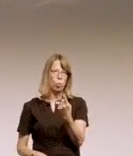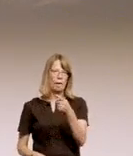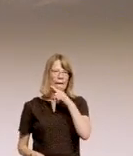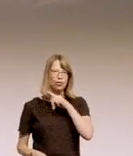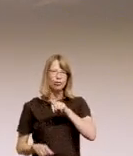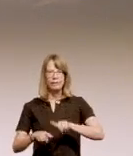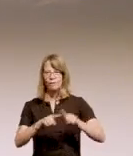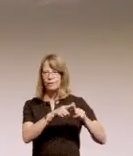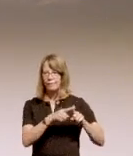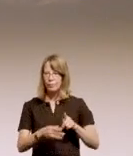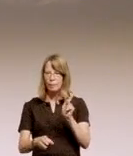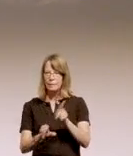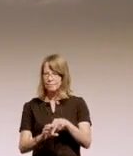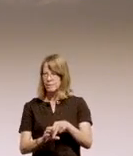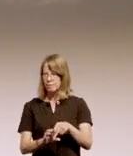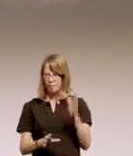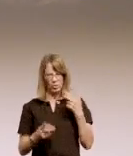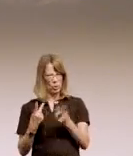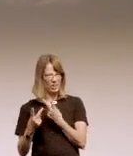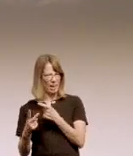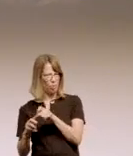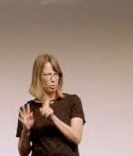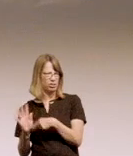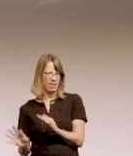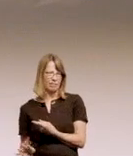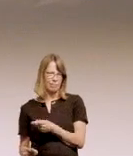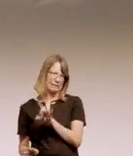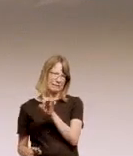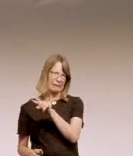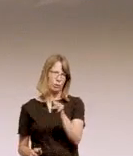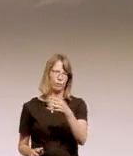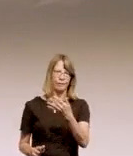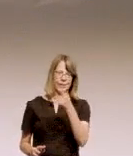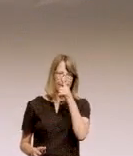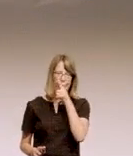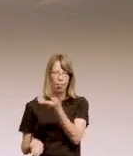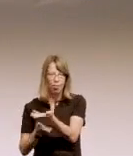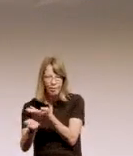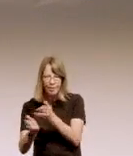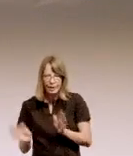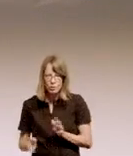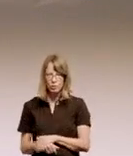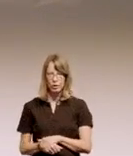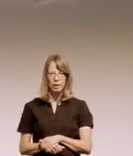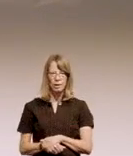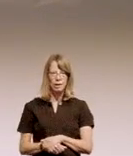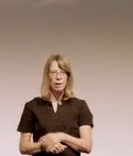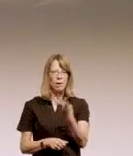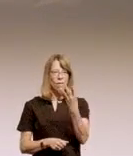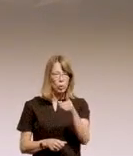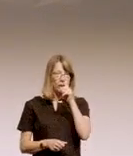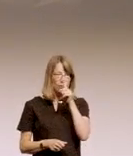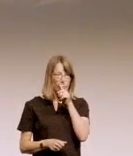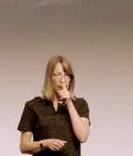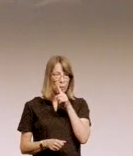to the handful that were 10 or 15 that we'd spoken to previously. And of those participants, 100 participants, 40 of those meetings were